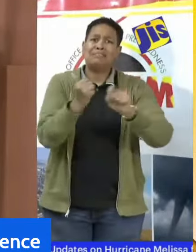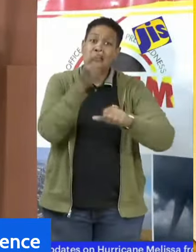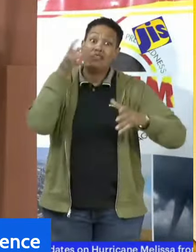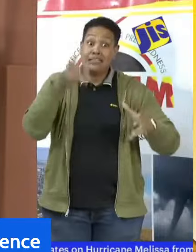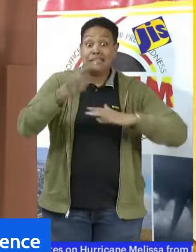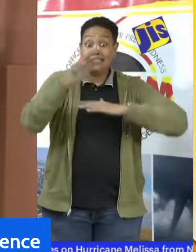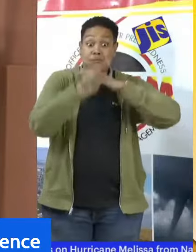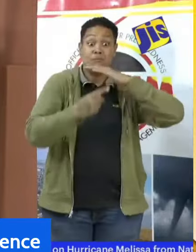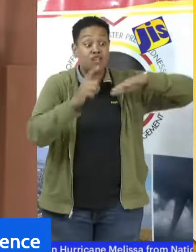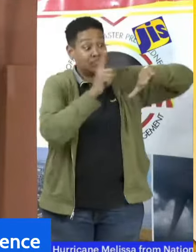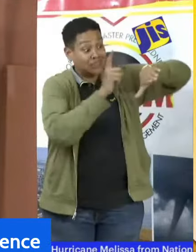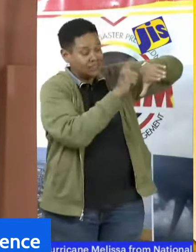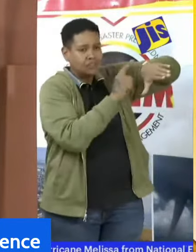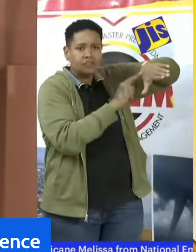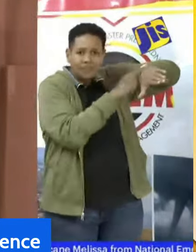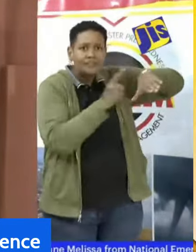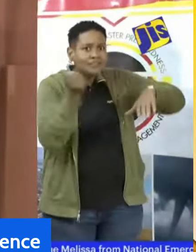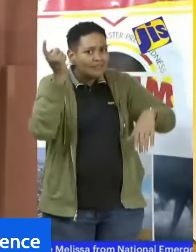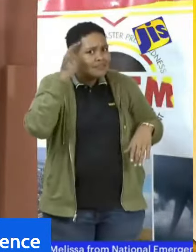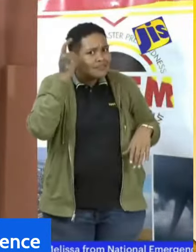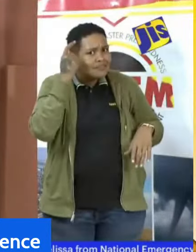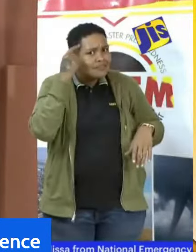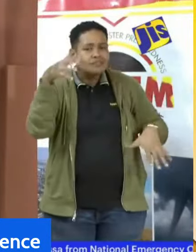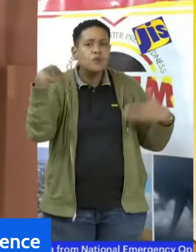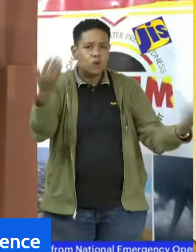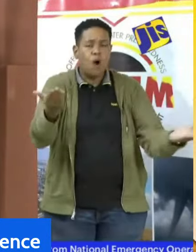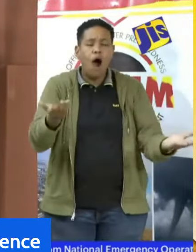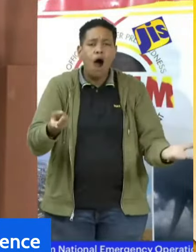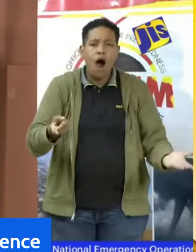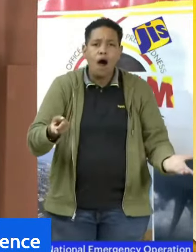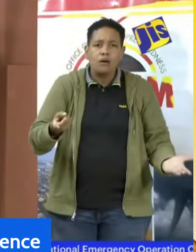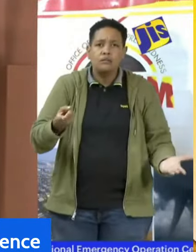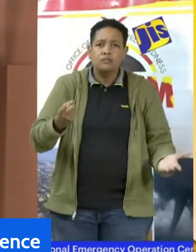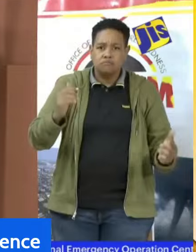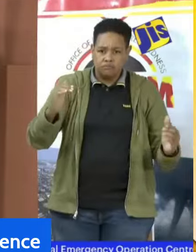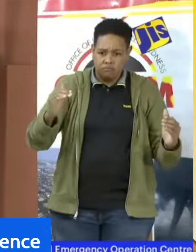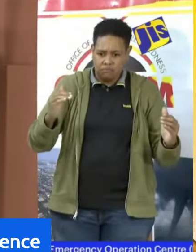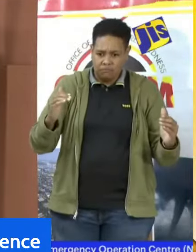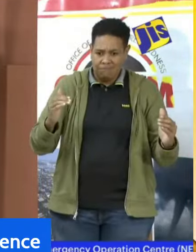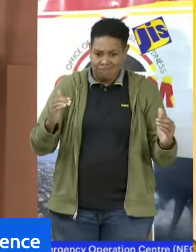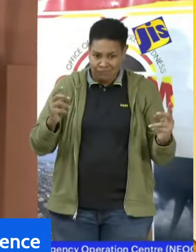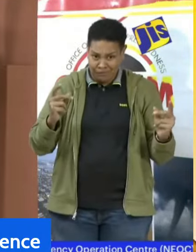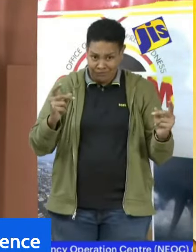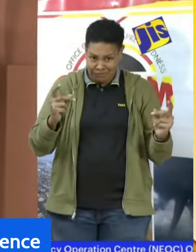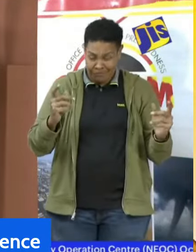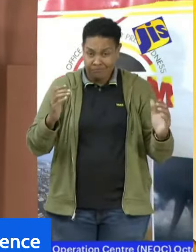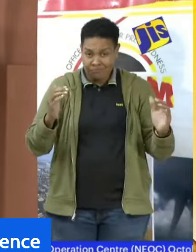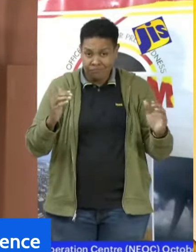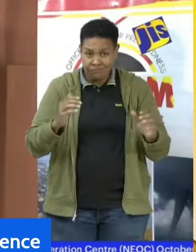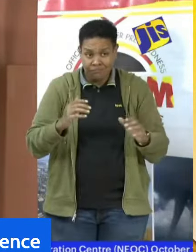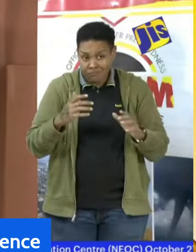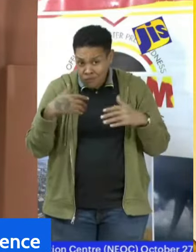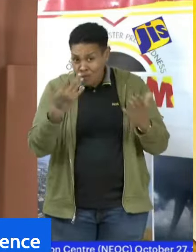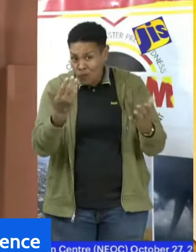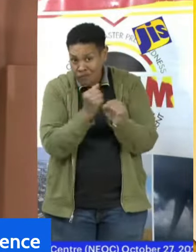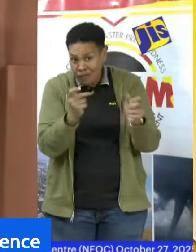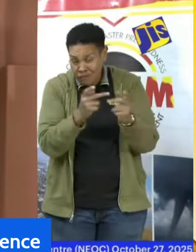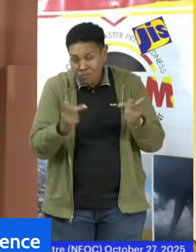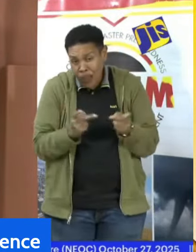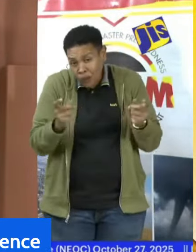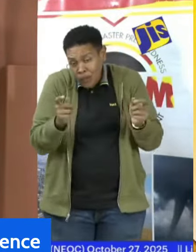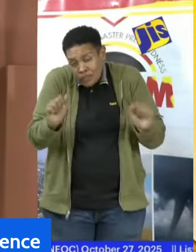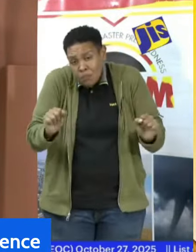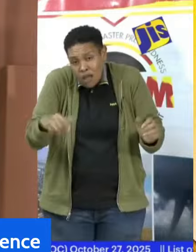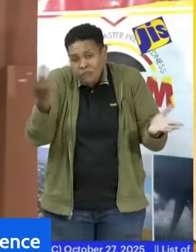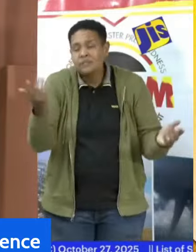these parishes to get to high ground as quickly as possible.